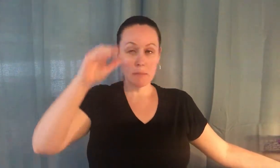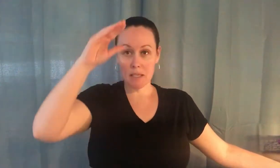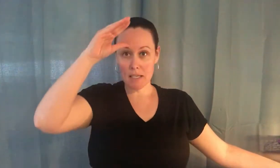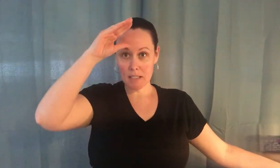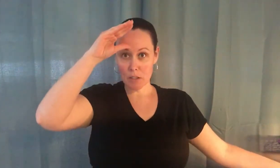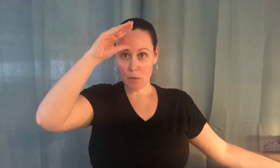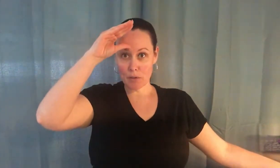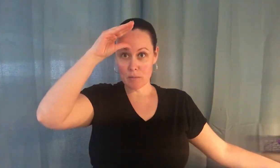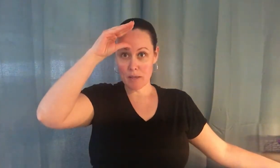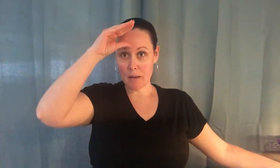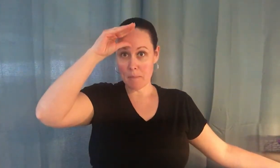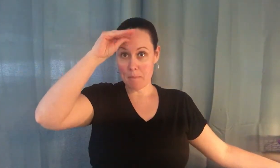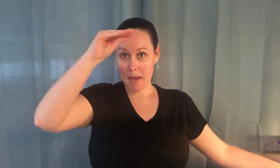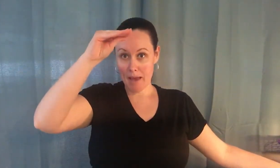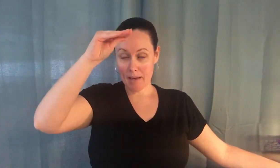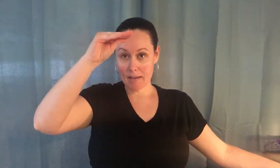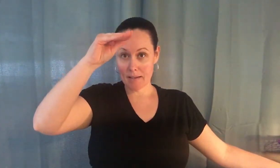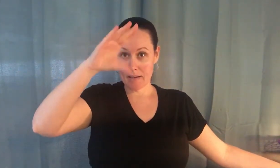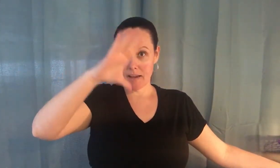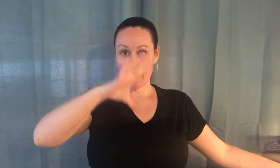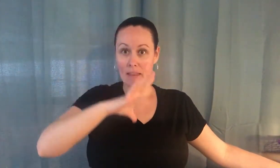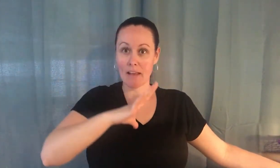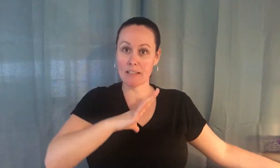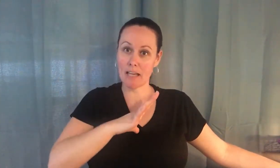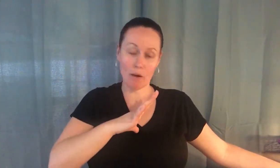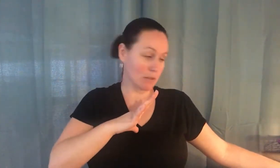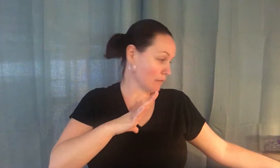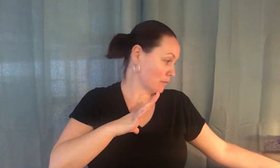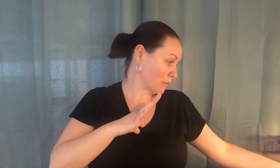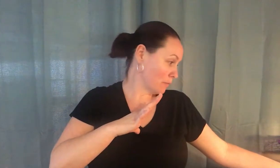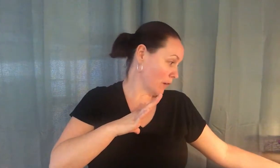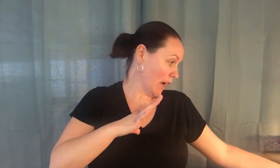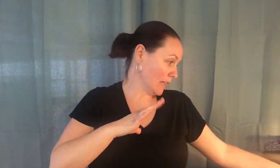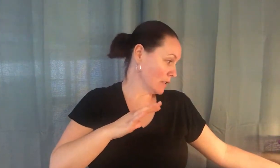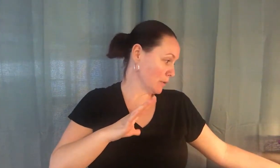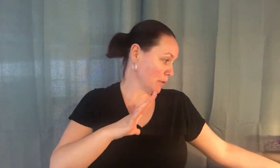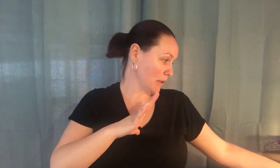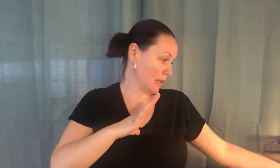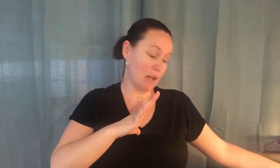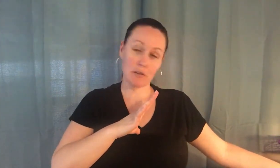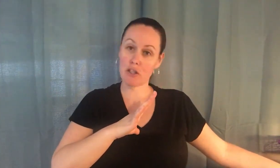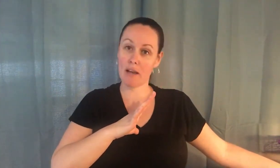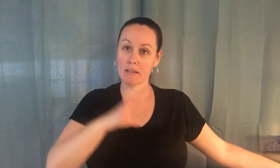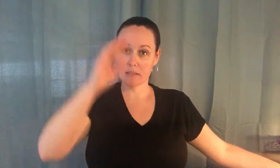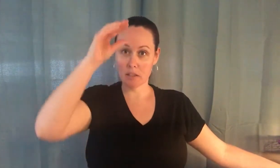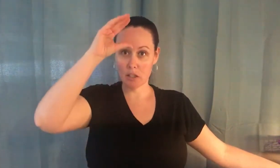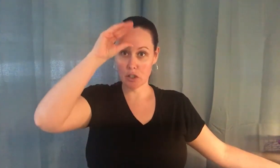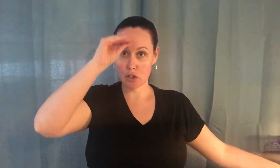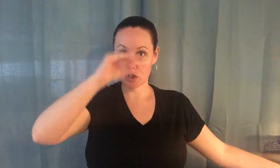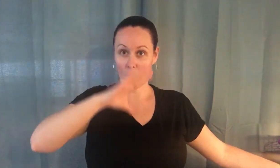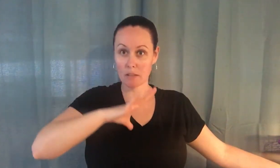Gentleman is going to be man, and then down to fine. So at your chest.